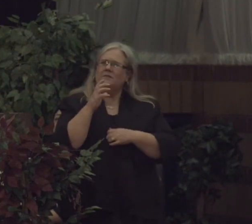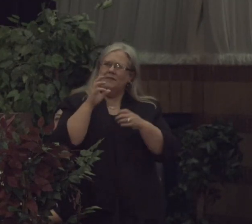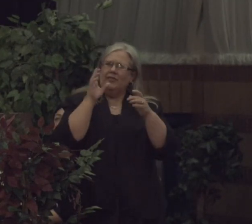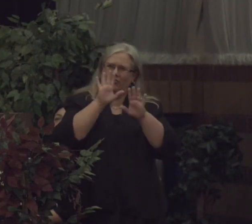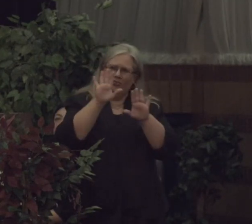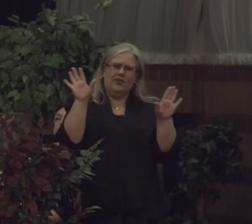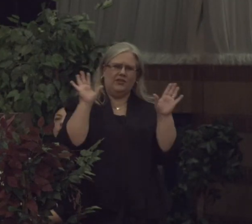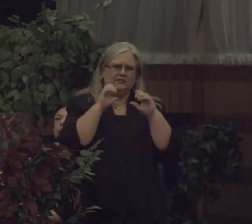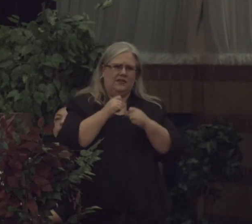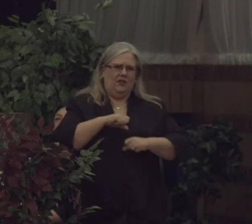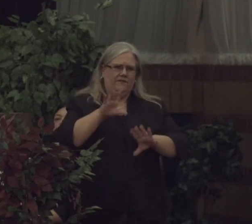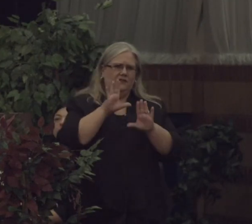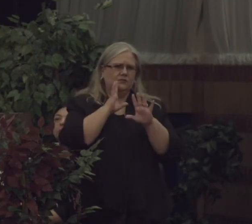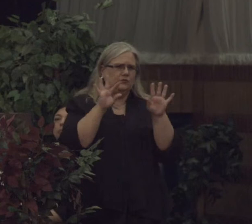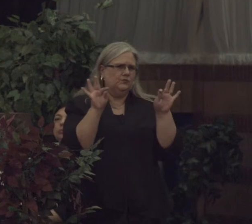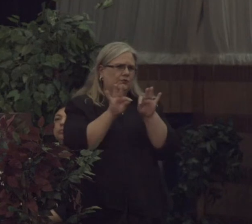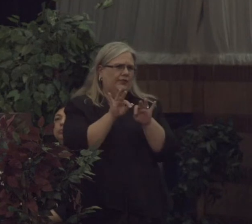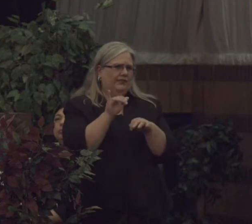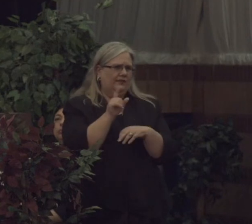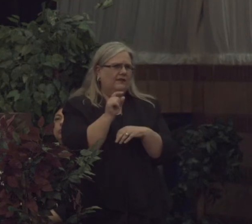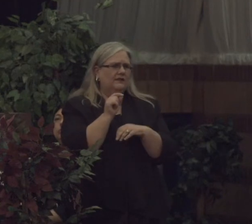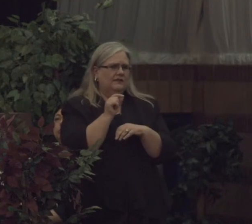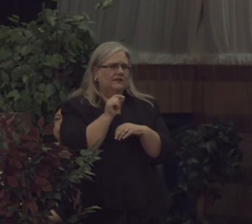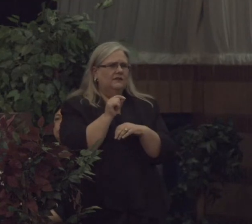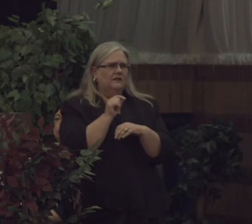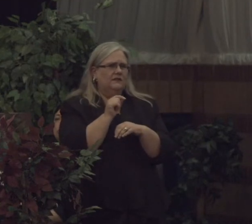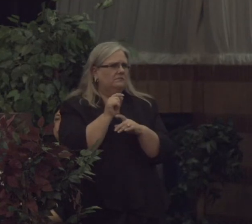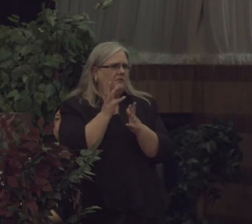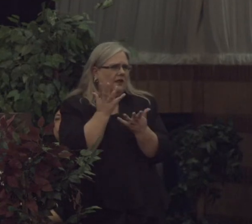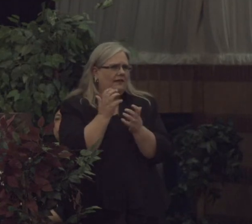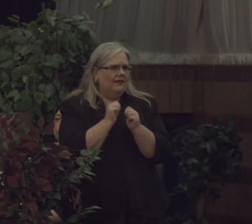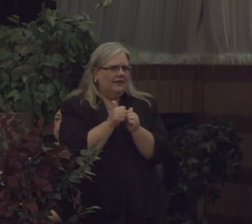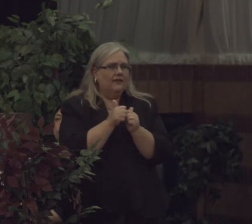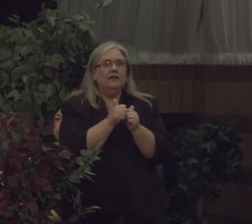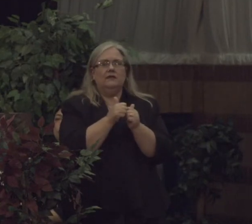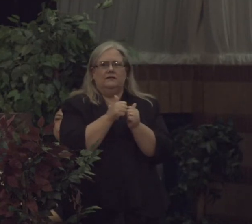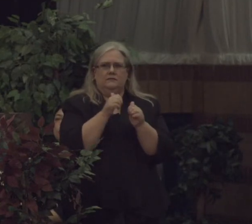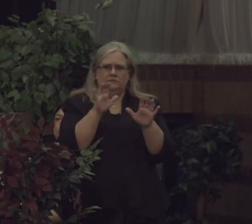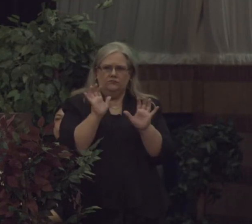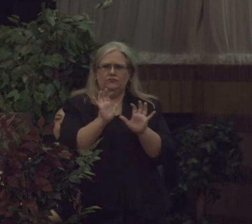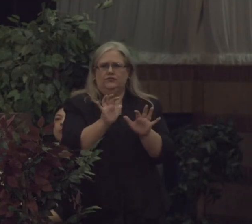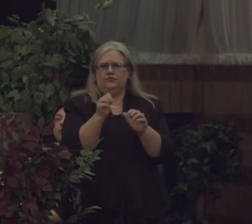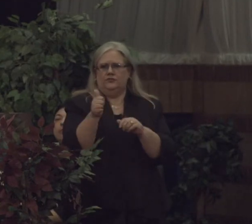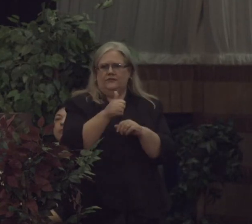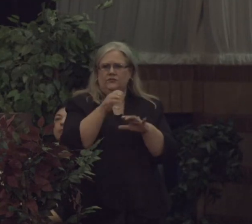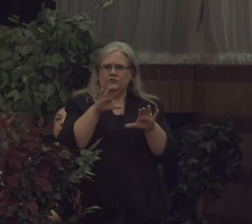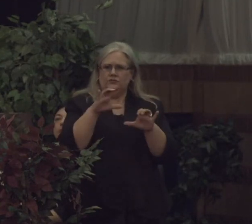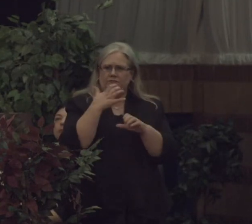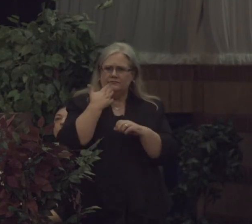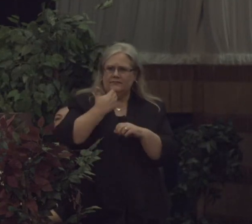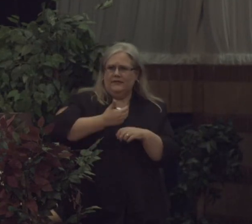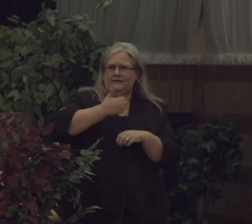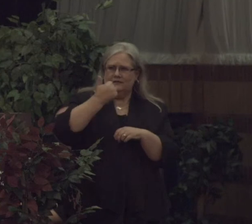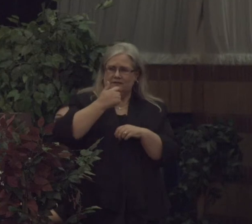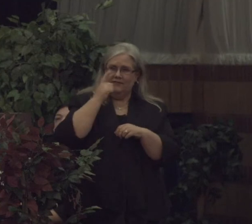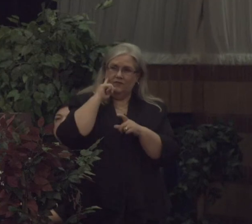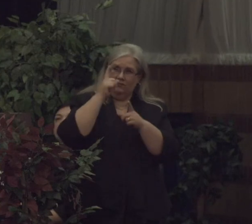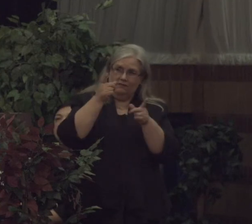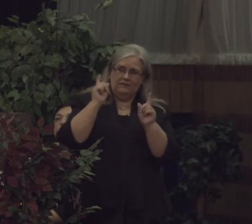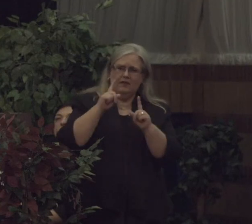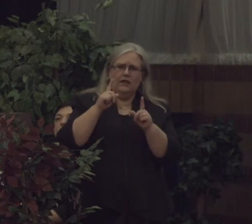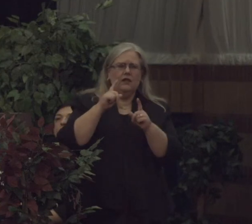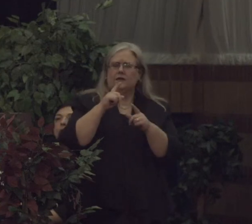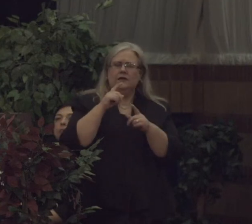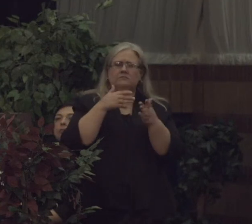it. Push yourself to do your best, if not just for yourself, but for those who love you. In our darkest times and our lowest